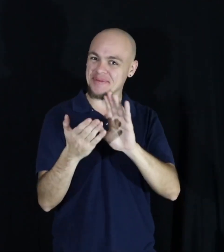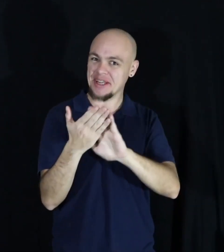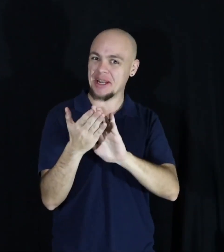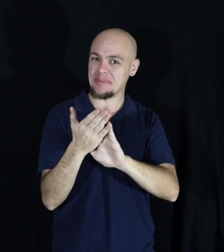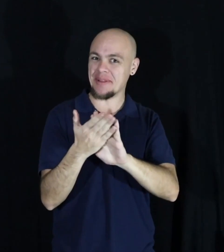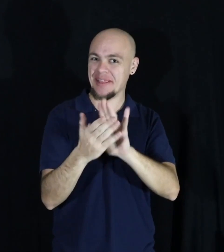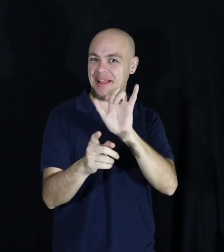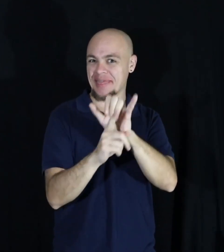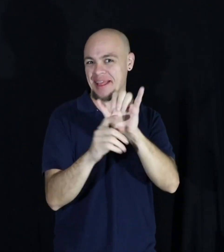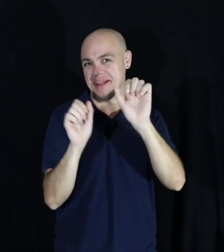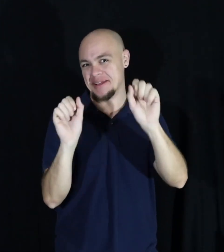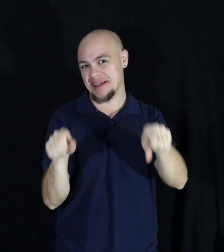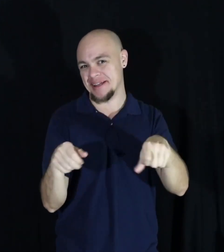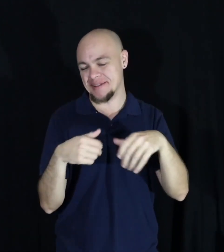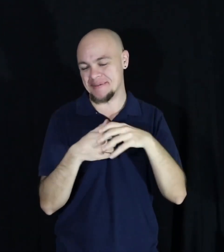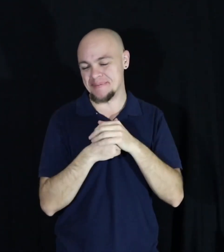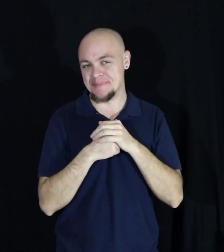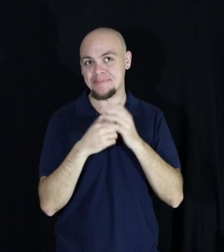that.